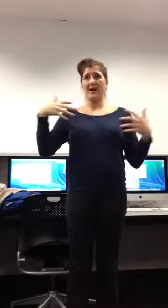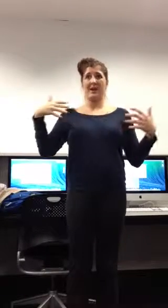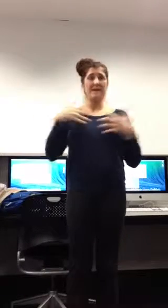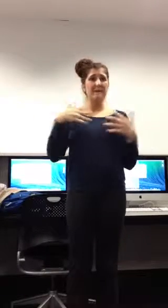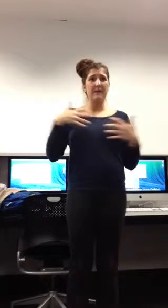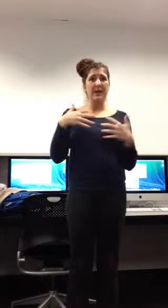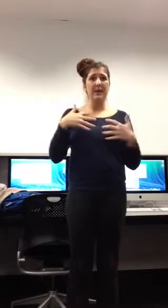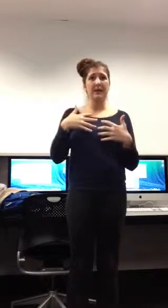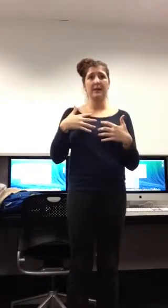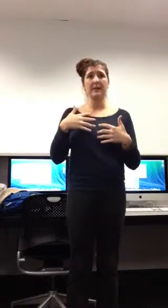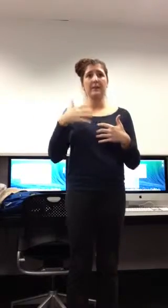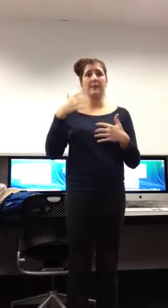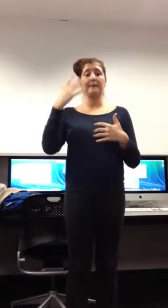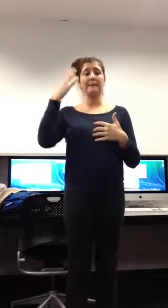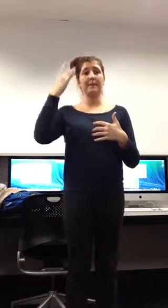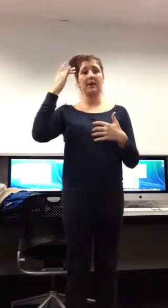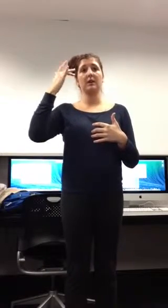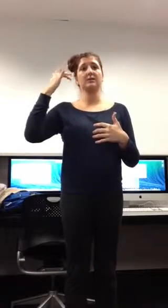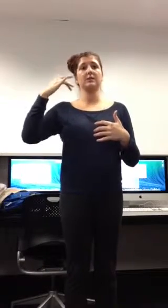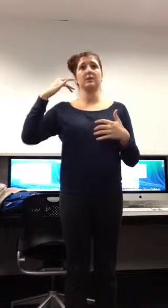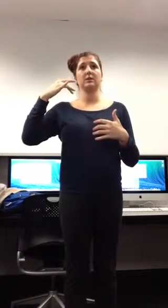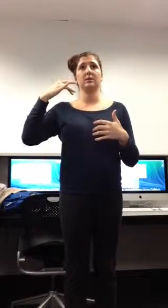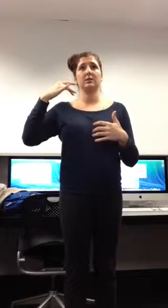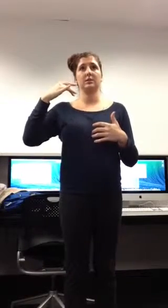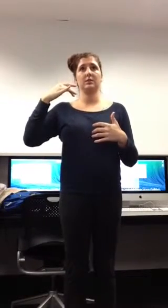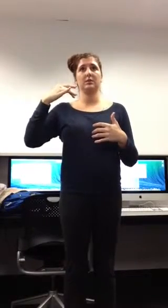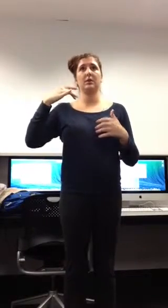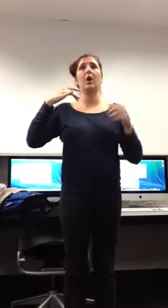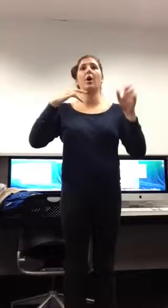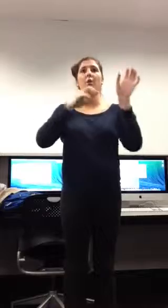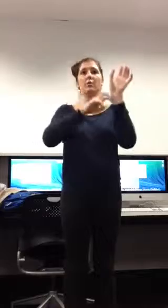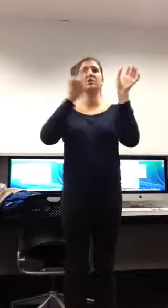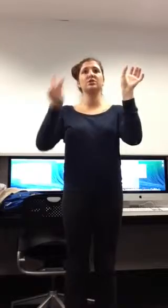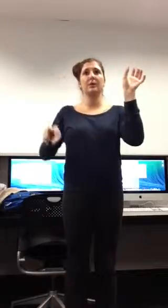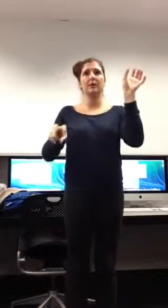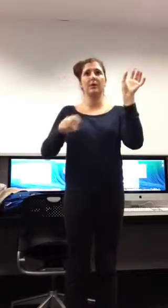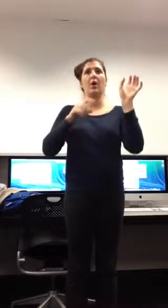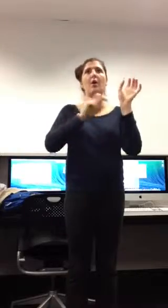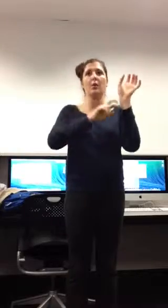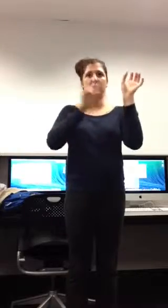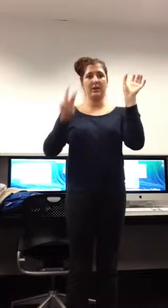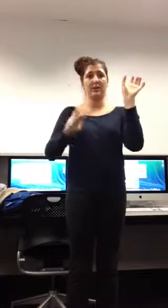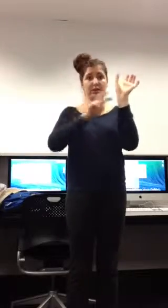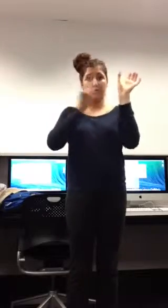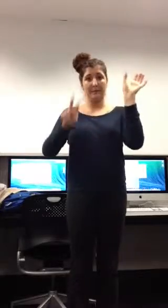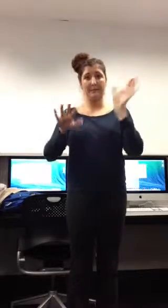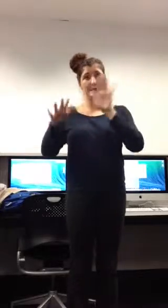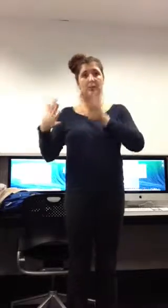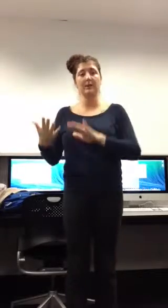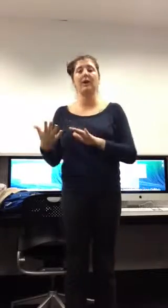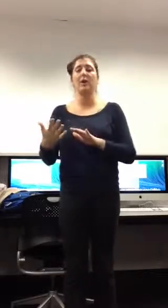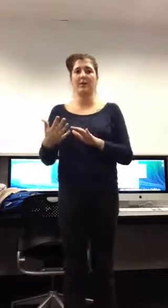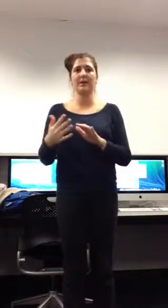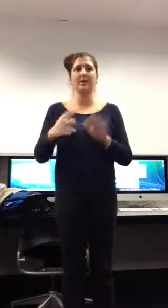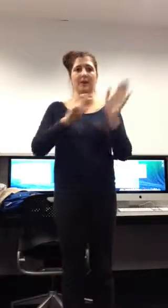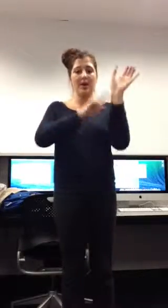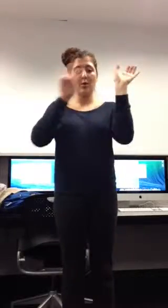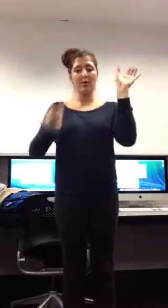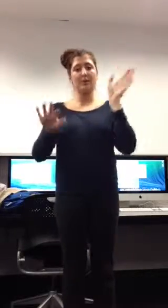the Triangle Company refused to spend the extra money to provide a safe working conditions. Those conditions